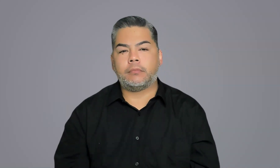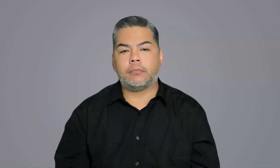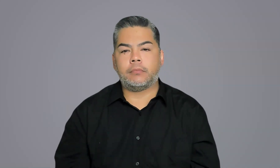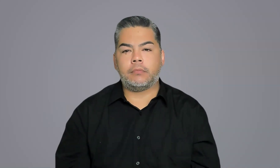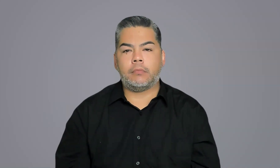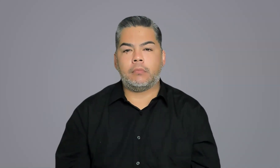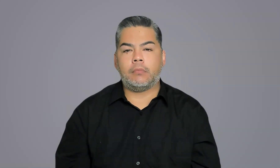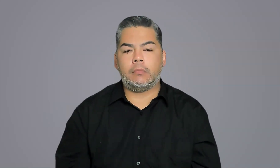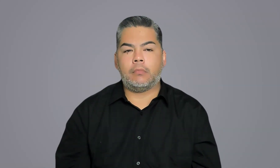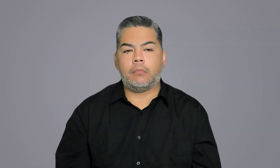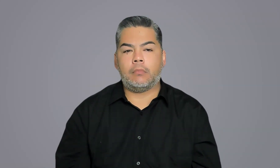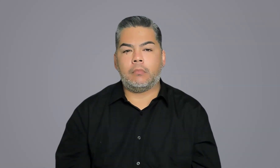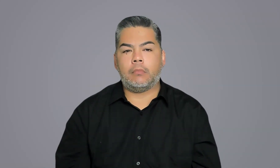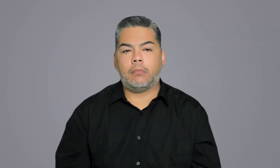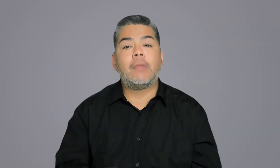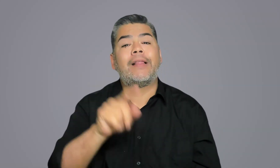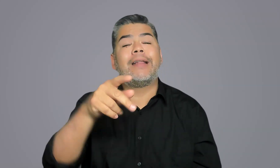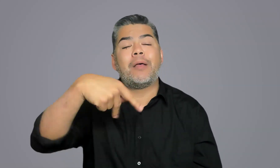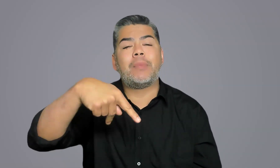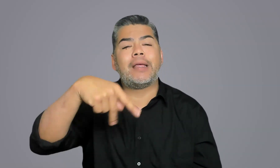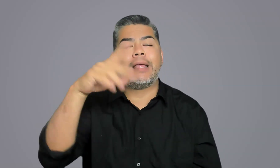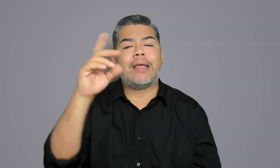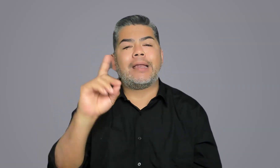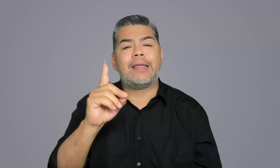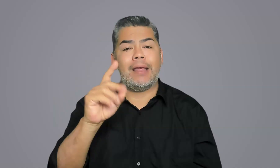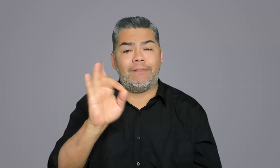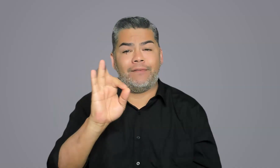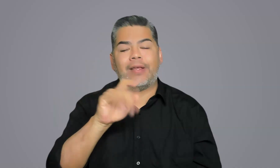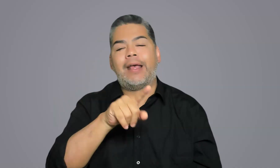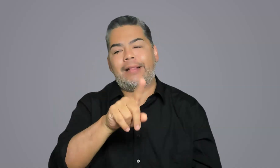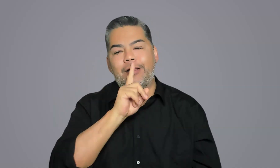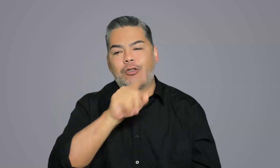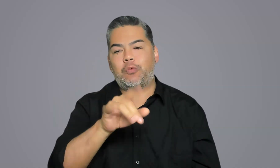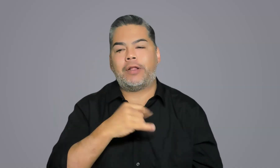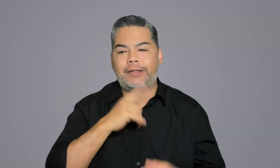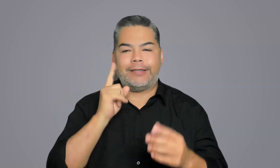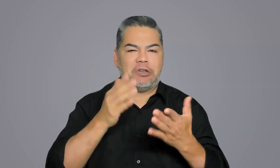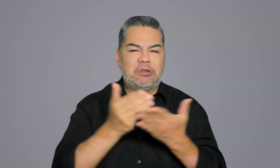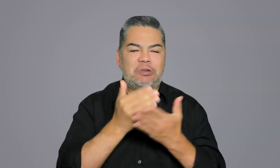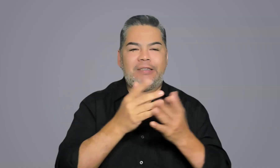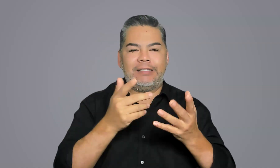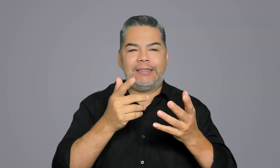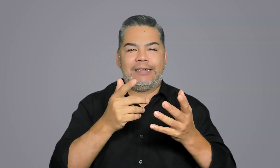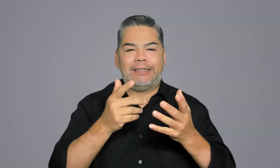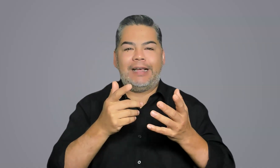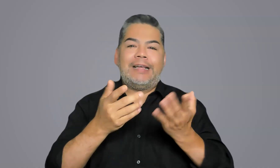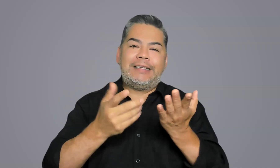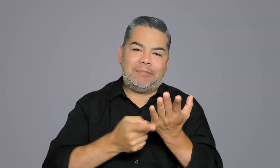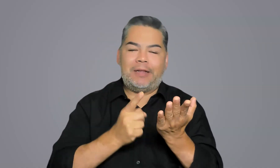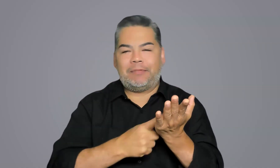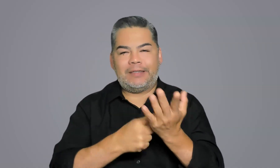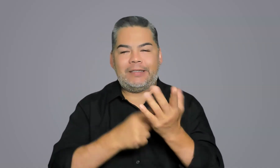Then we come to PDFs. Now, this very much is a UK government stance on the subject, and it might differ depending on where you work and what you